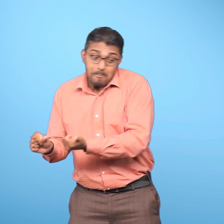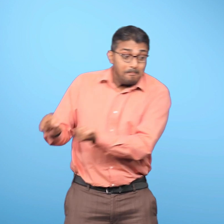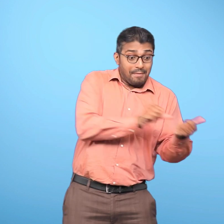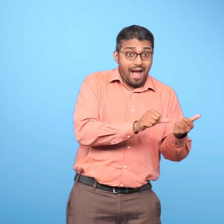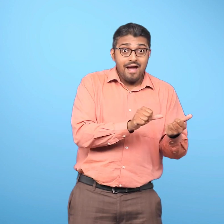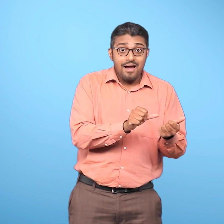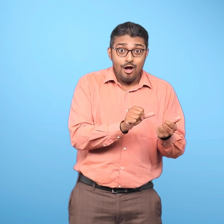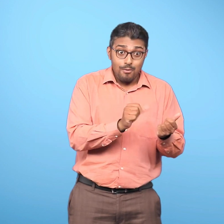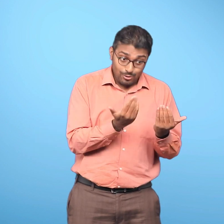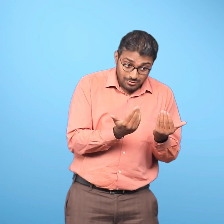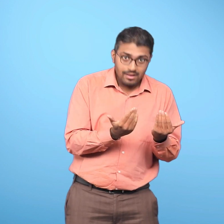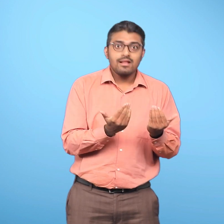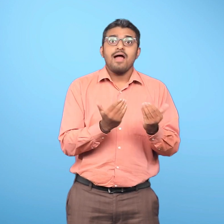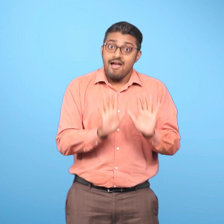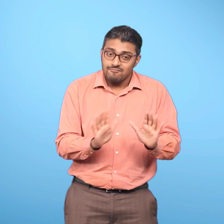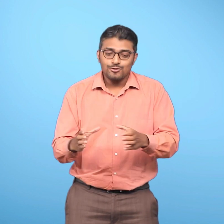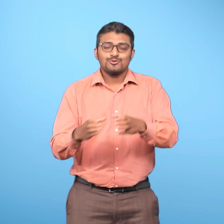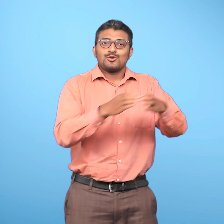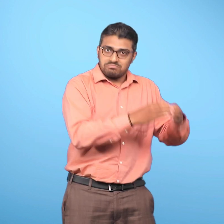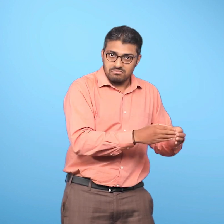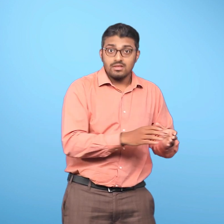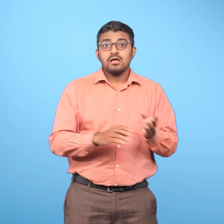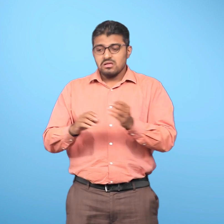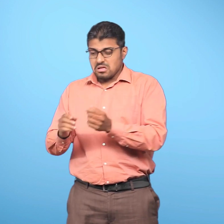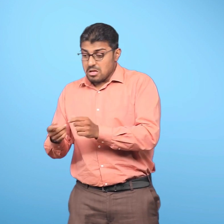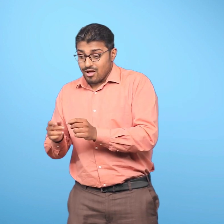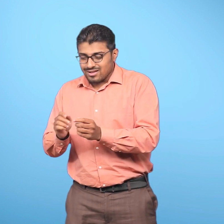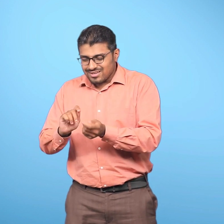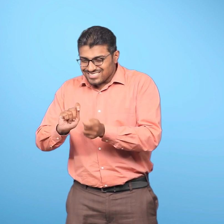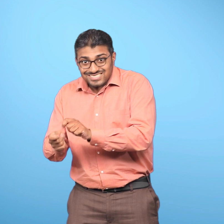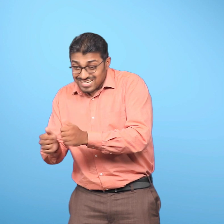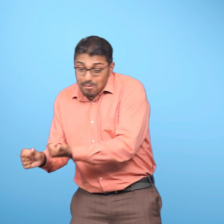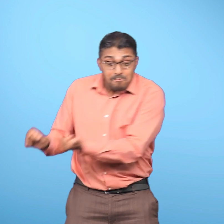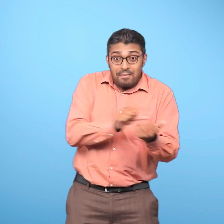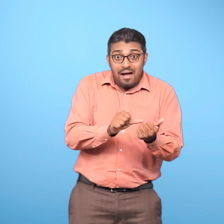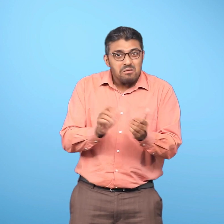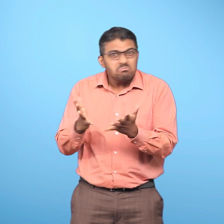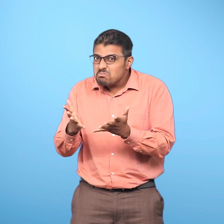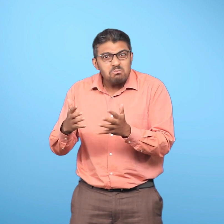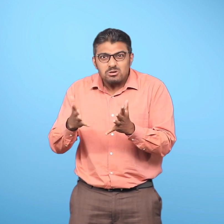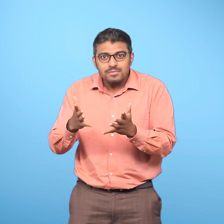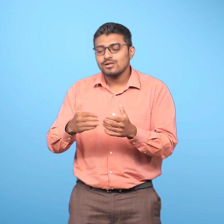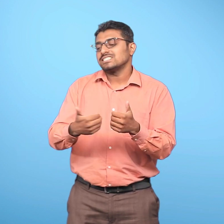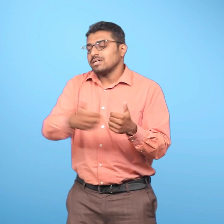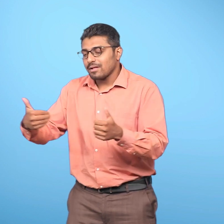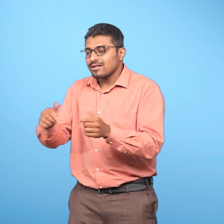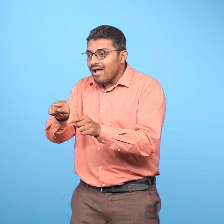them could be reversed. Thus, changes around us could be grouped as those that can be reversed